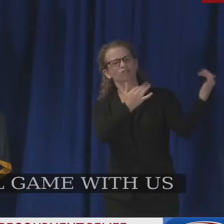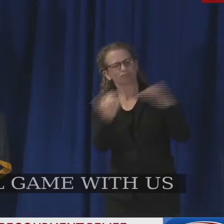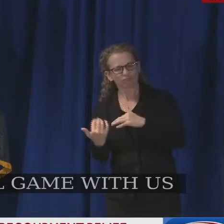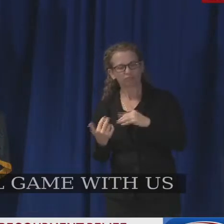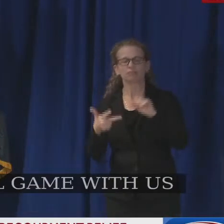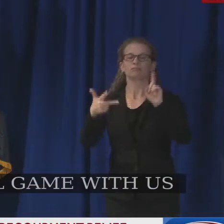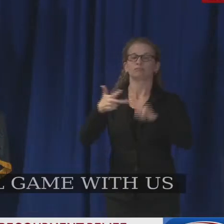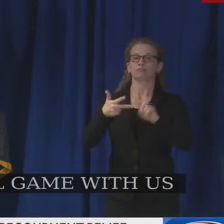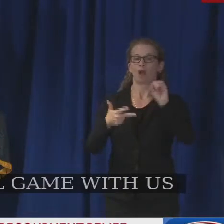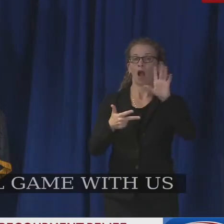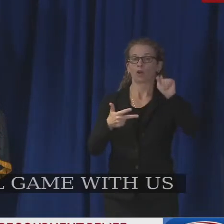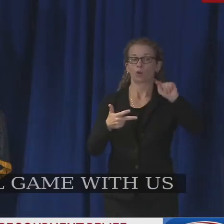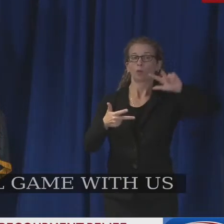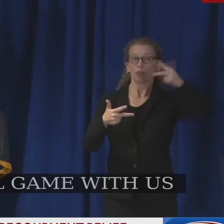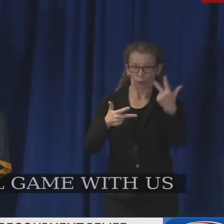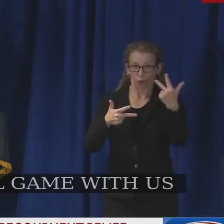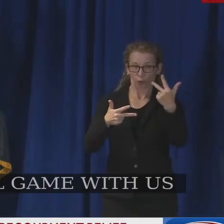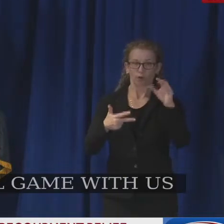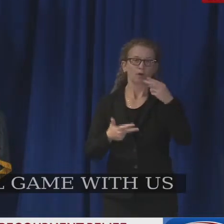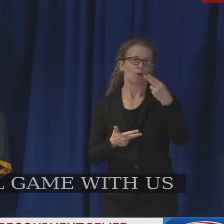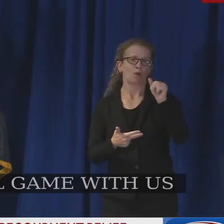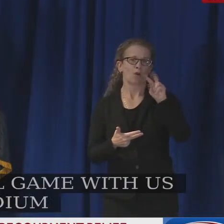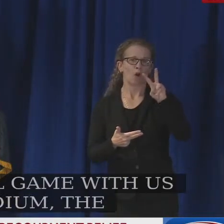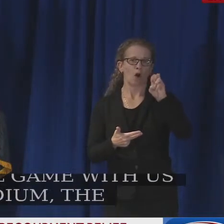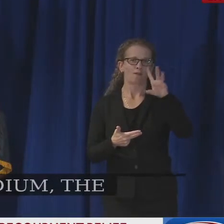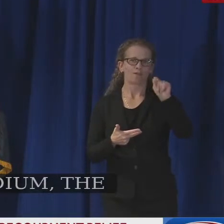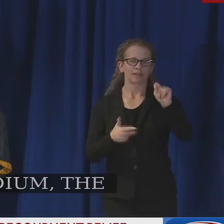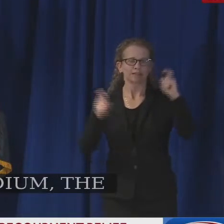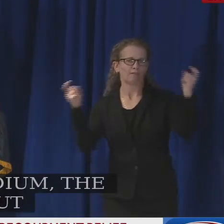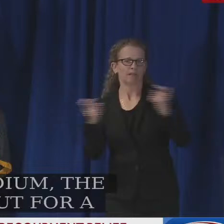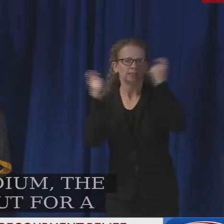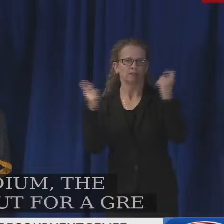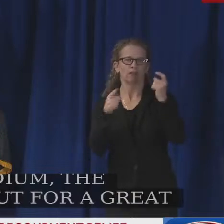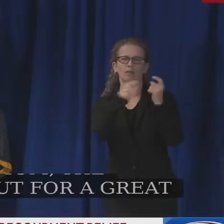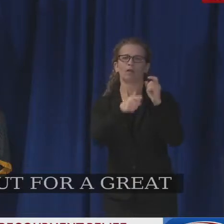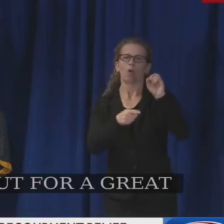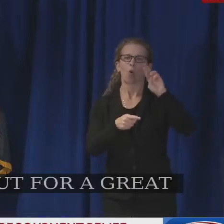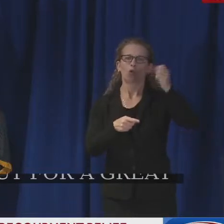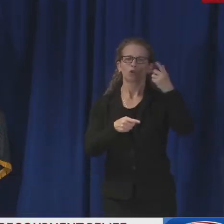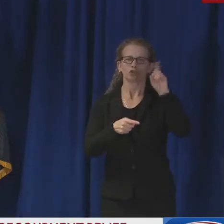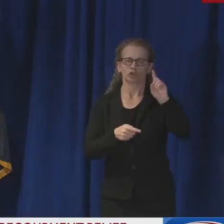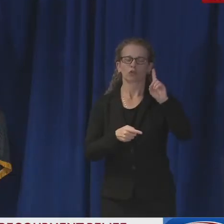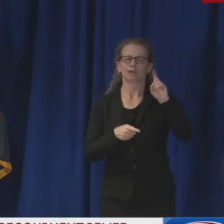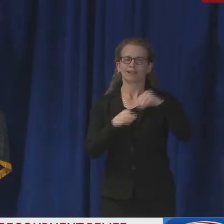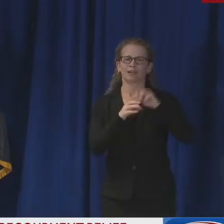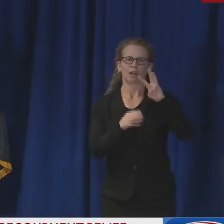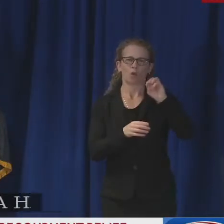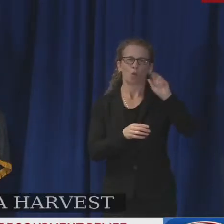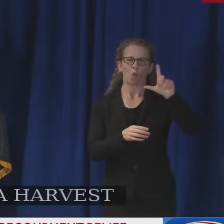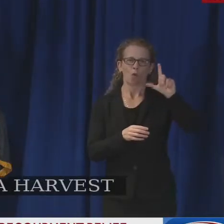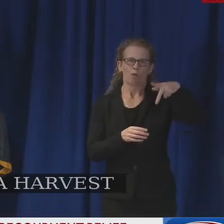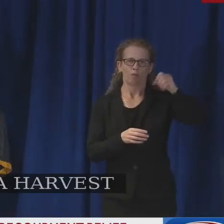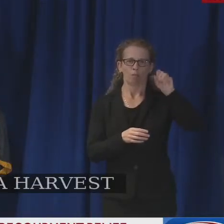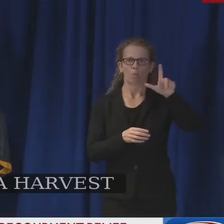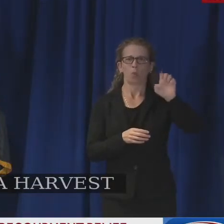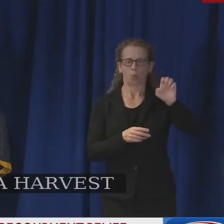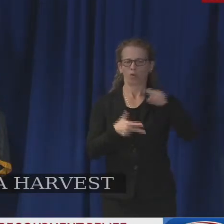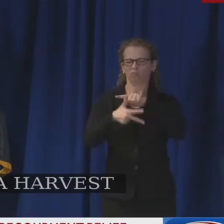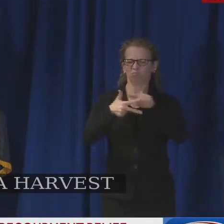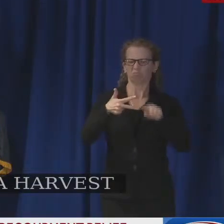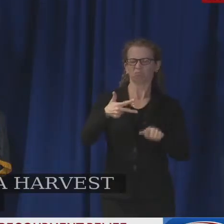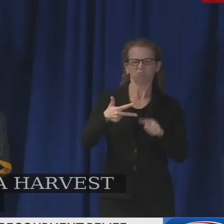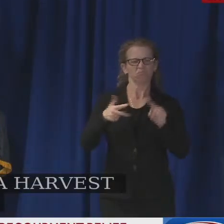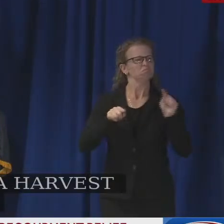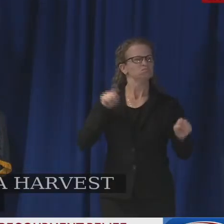on October 3rd, we'll be doing a Harvest Fest festival at Allison's Orchard over in Walpole. So we've tried to kind of spread it out across the state,